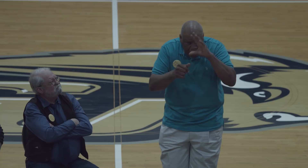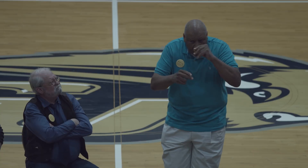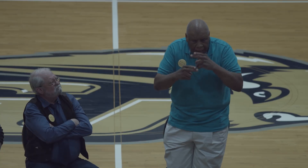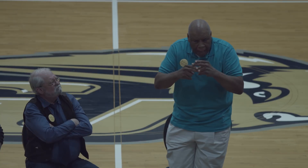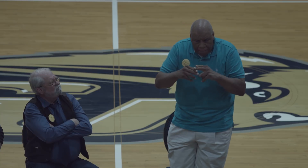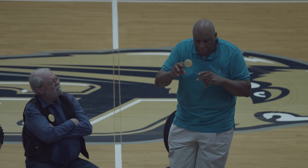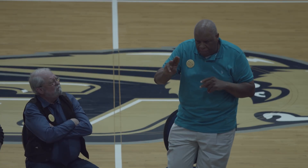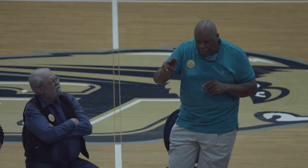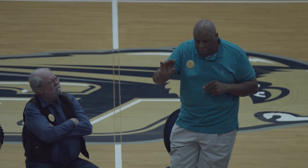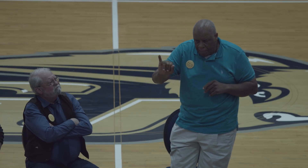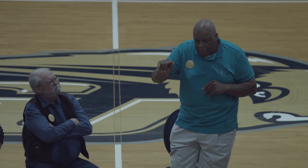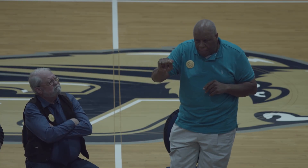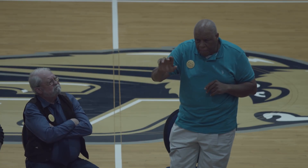protest.